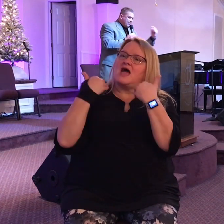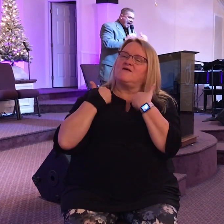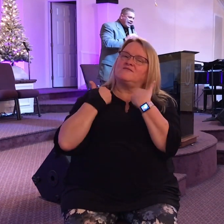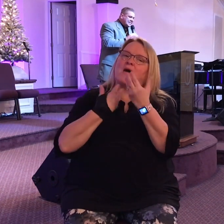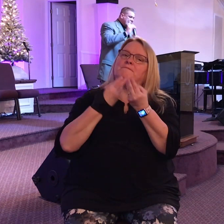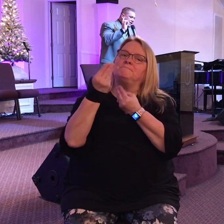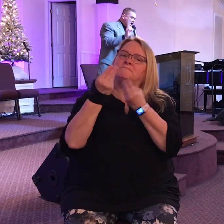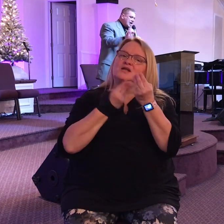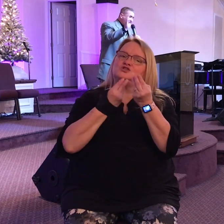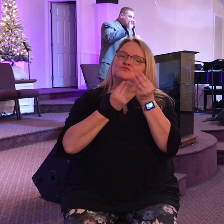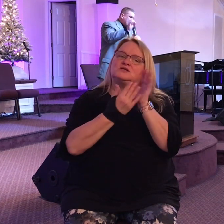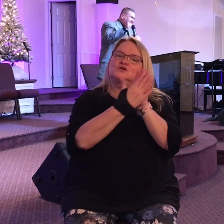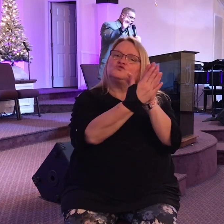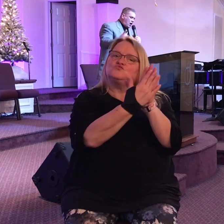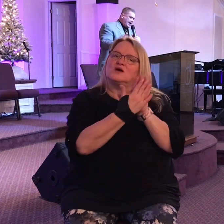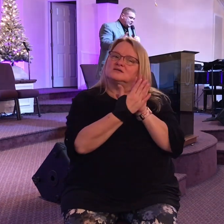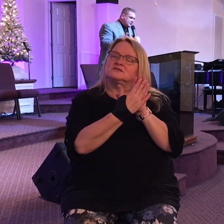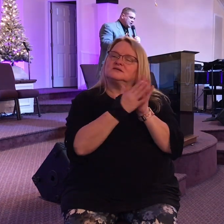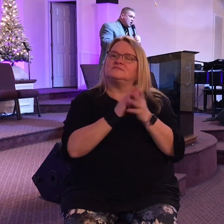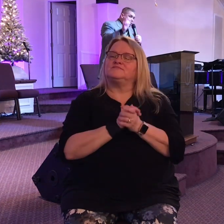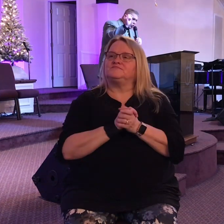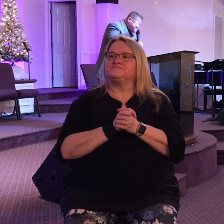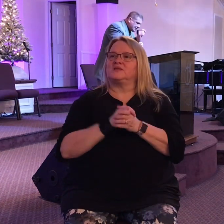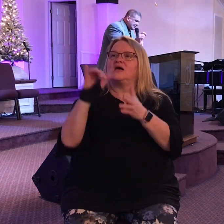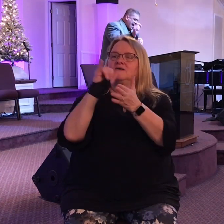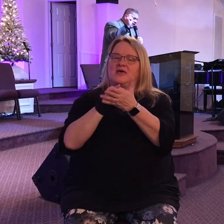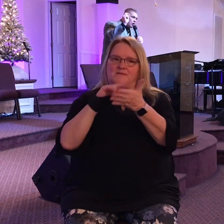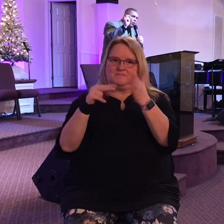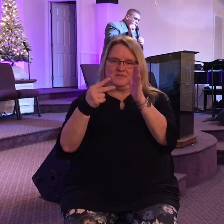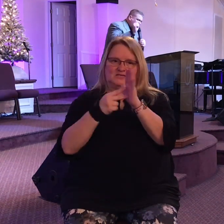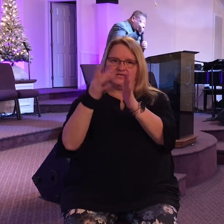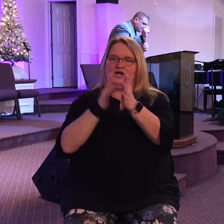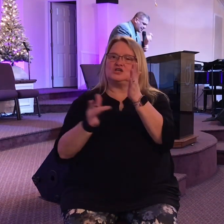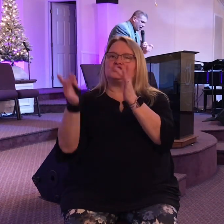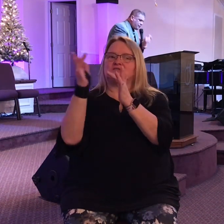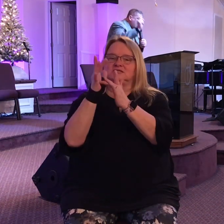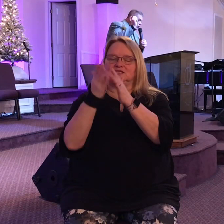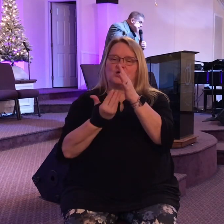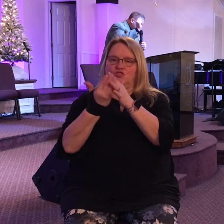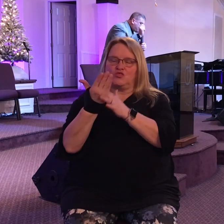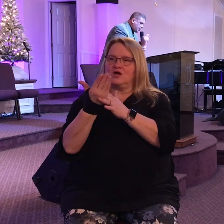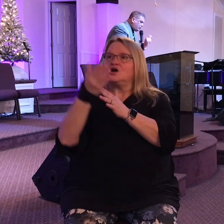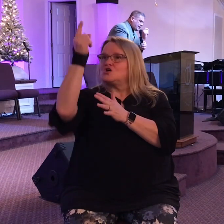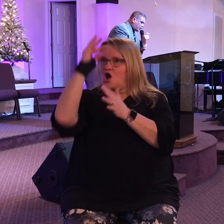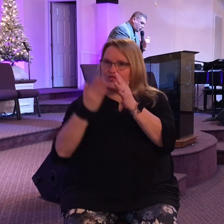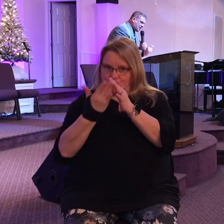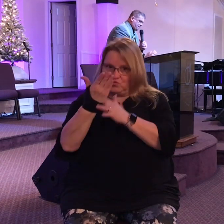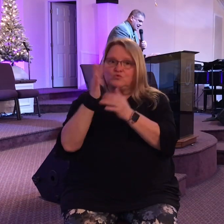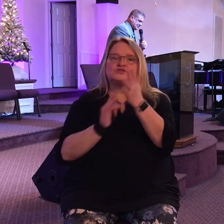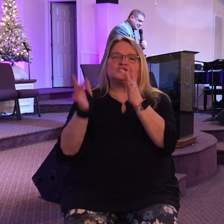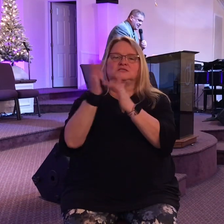reconciliation. That is, that God was in Christ reconciling the world to himself, not imputing